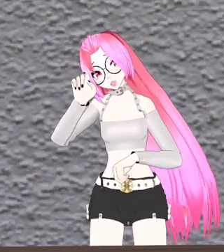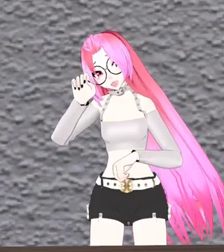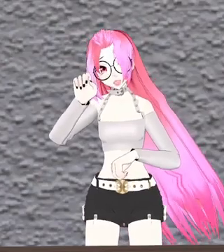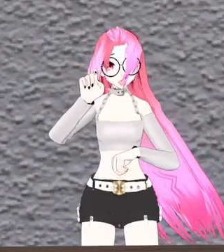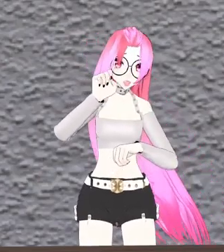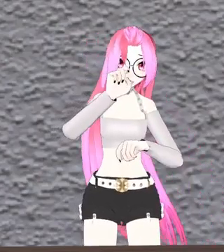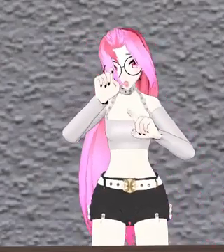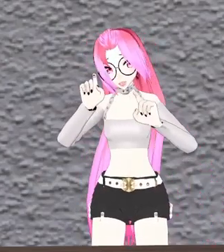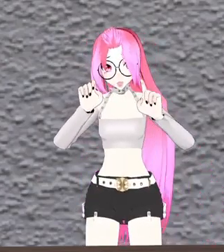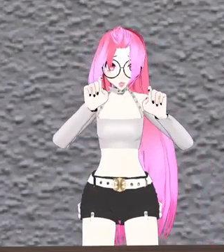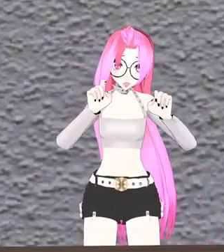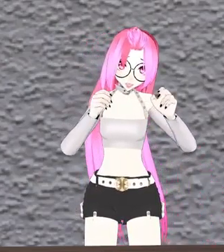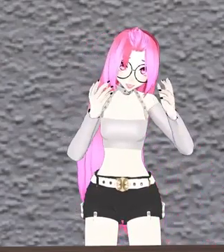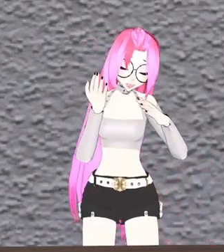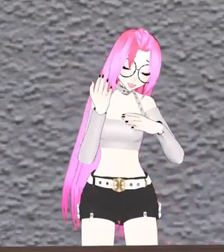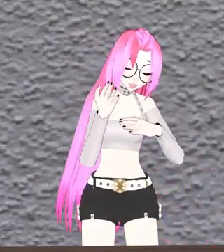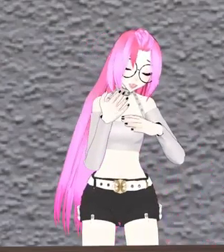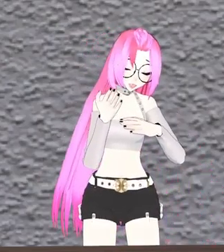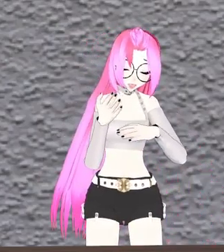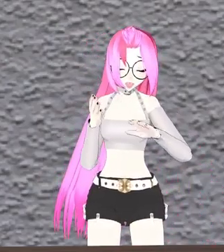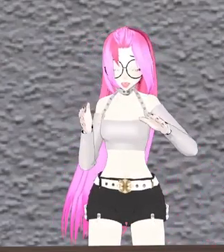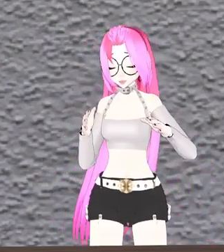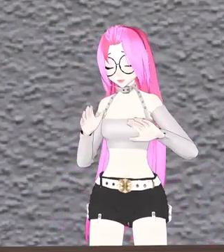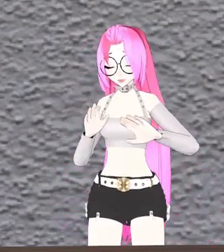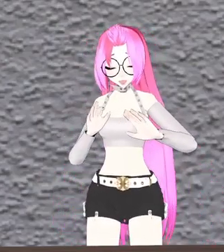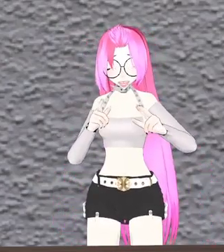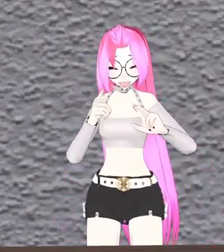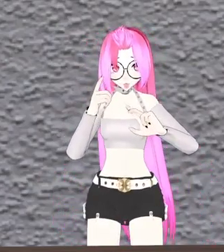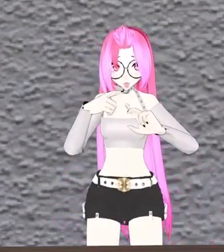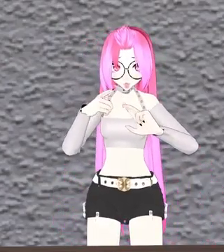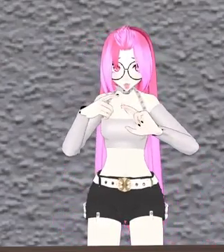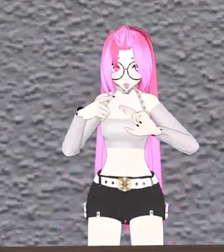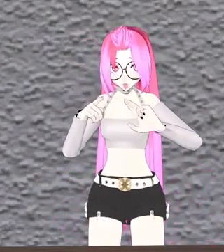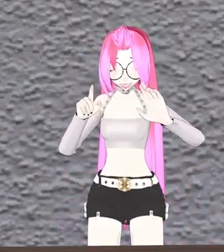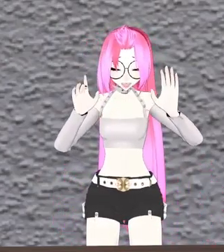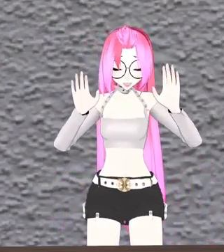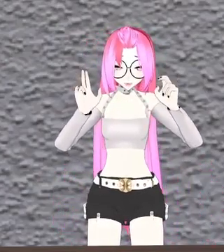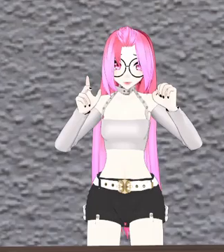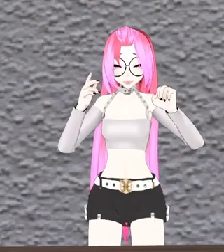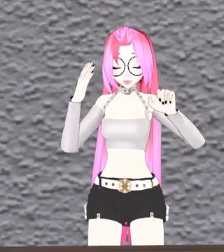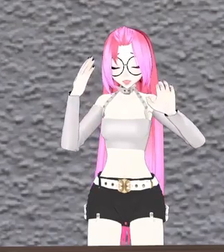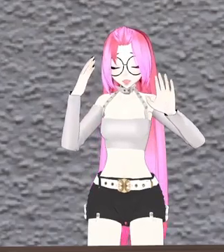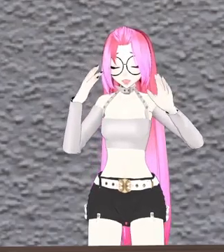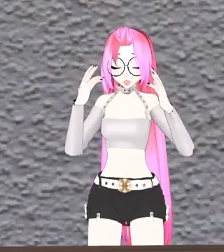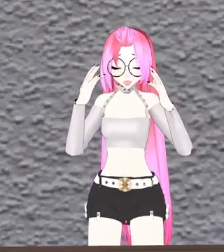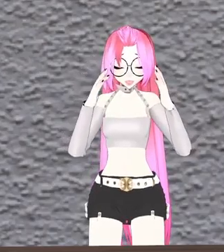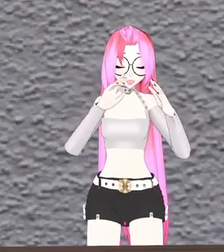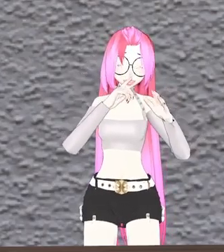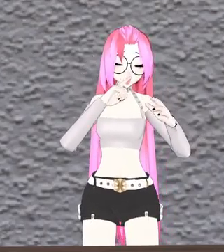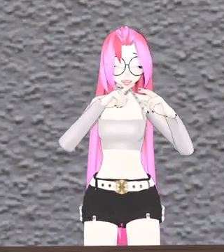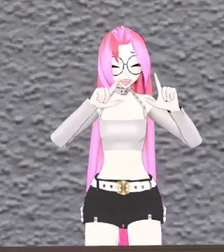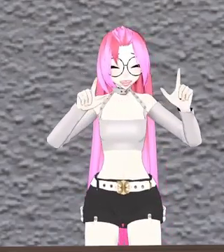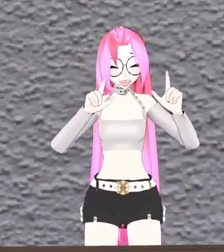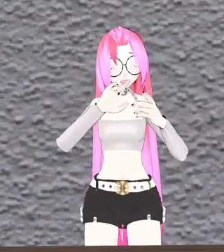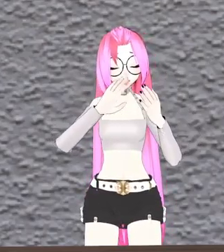around asking them over and over, because it's a bit annoying. And number three is just you know, knowing that it is a really big part of